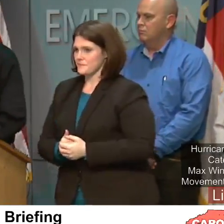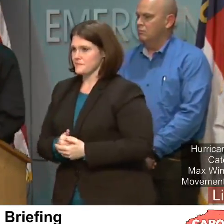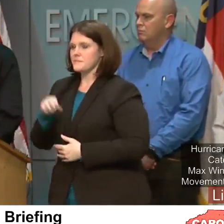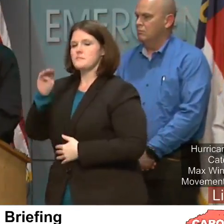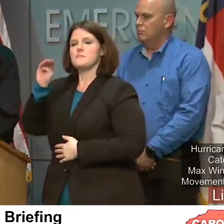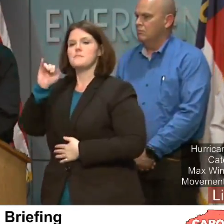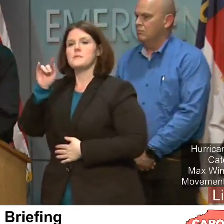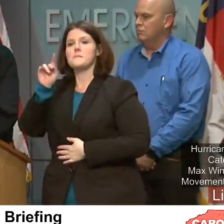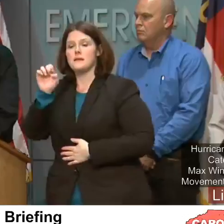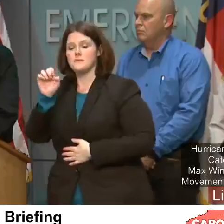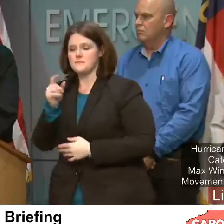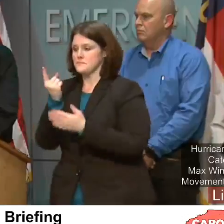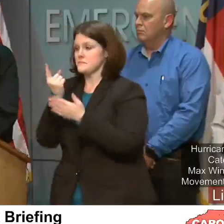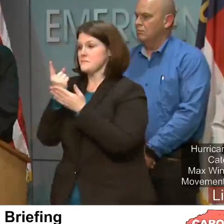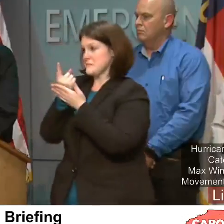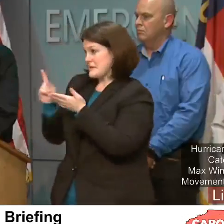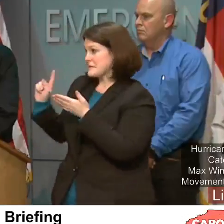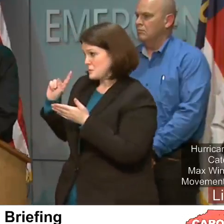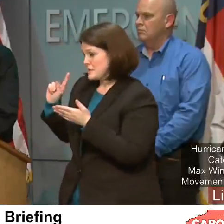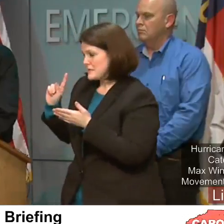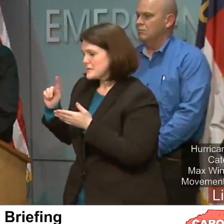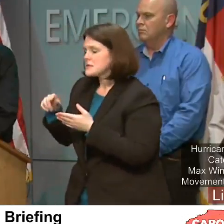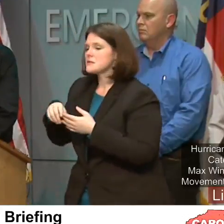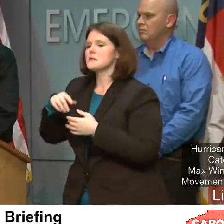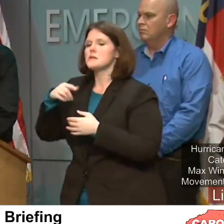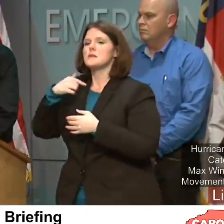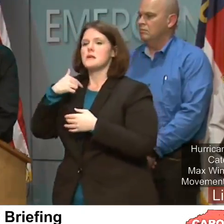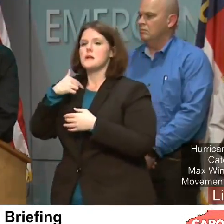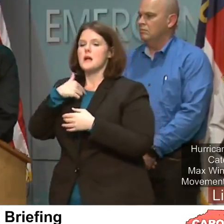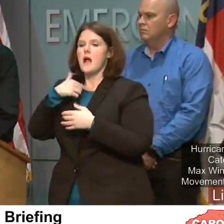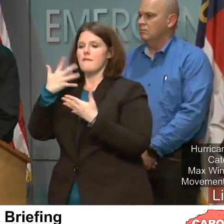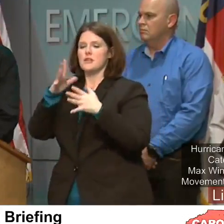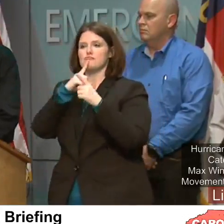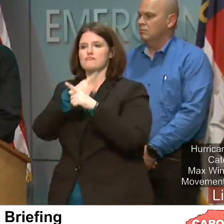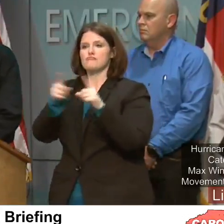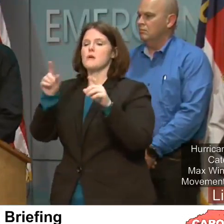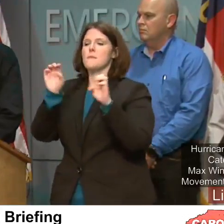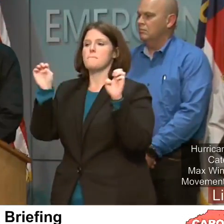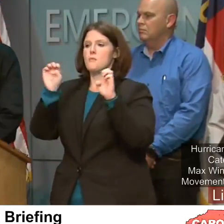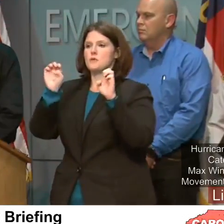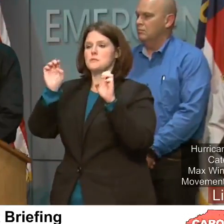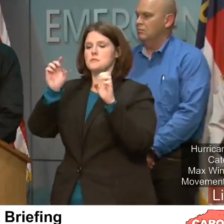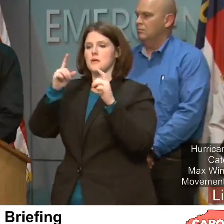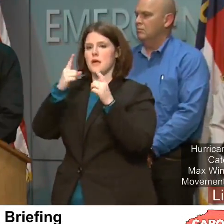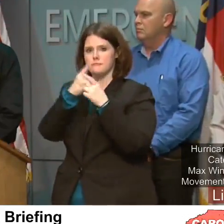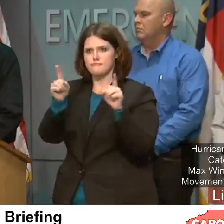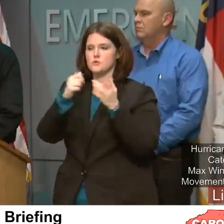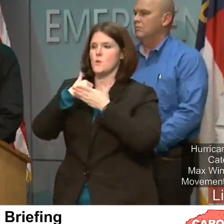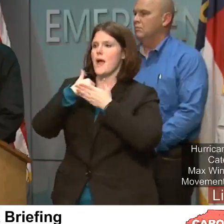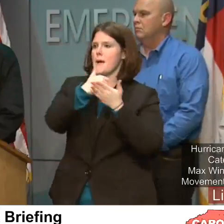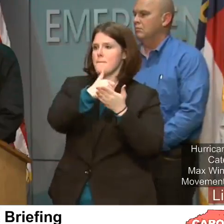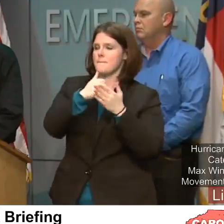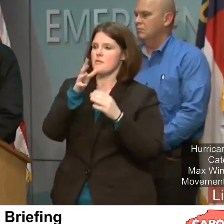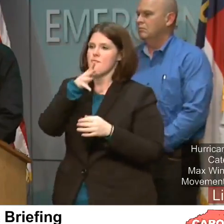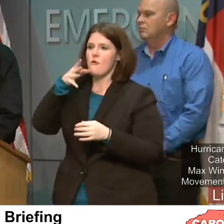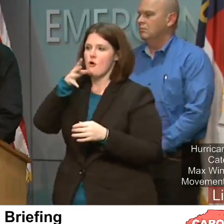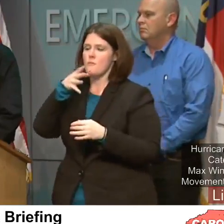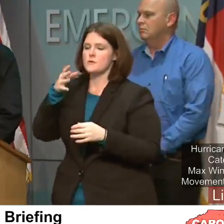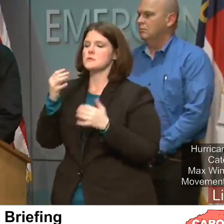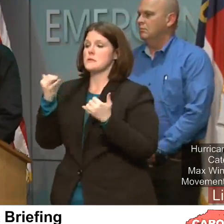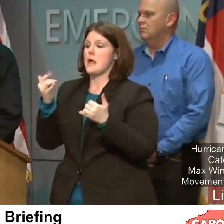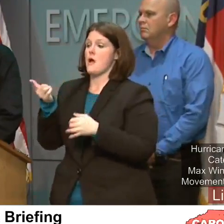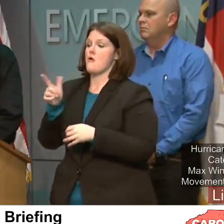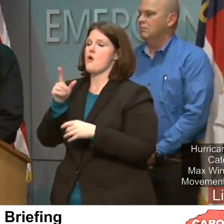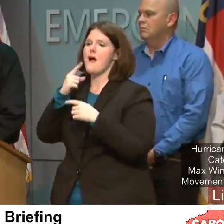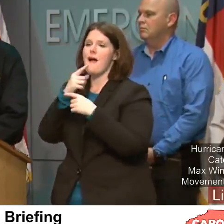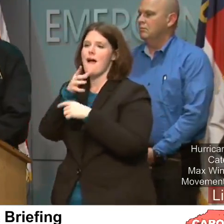Thank you, Mike. Last week I issued an emergency declaration to help our farmers, and to give us a report on agriculture in North